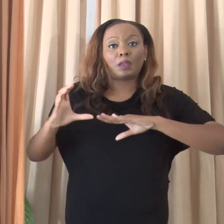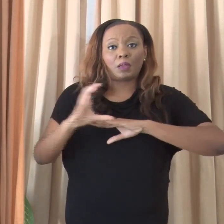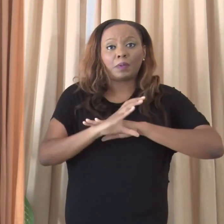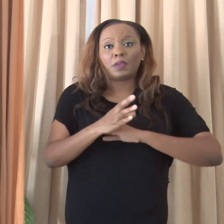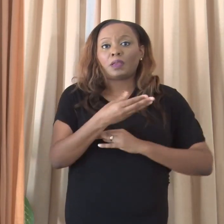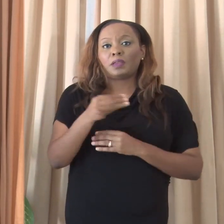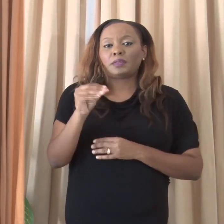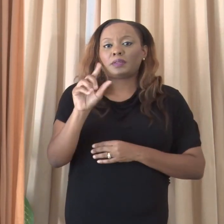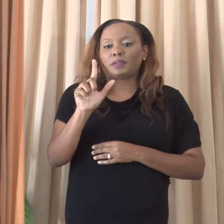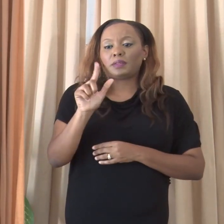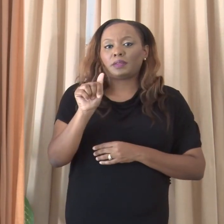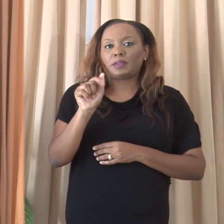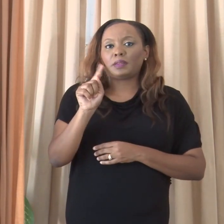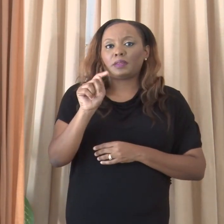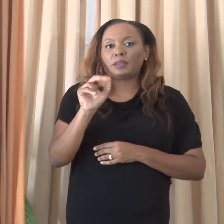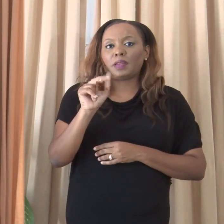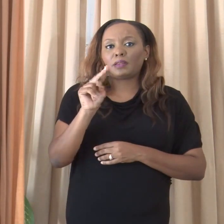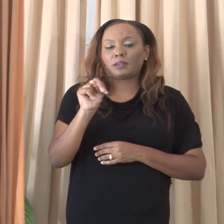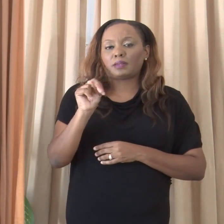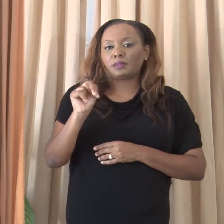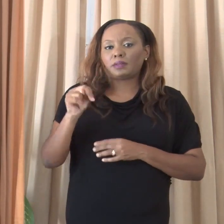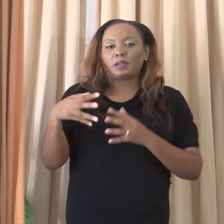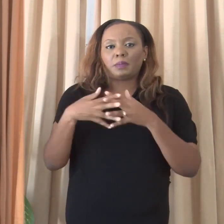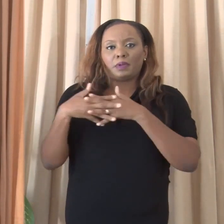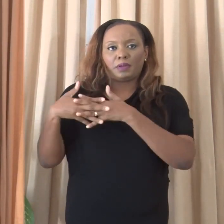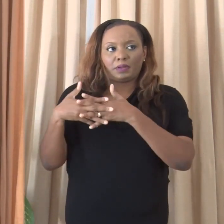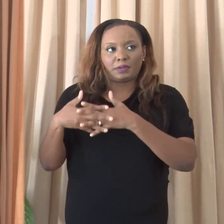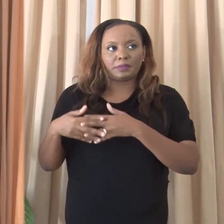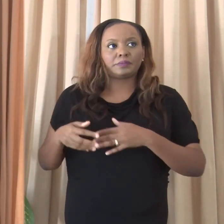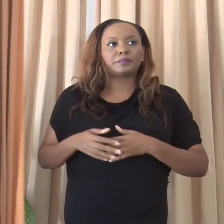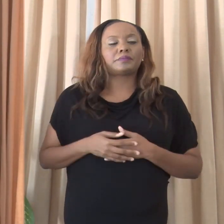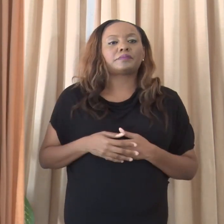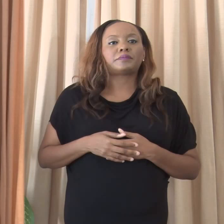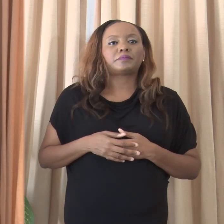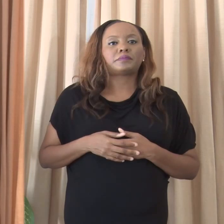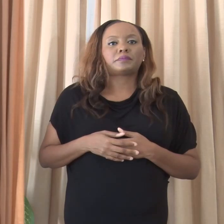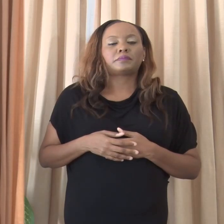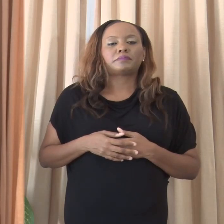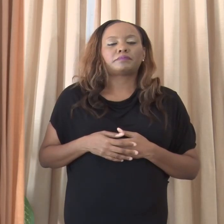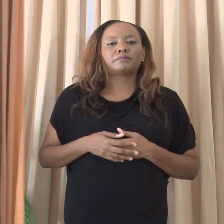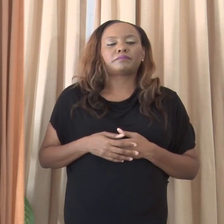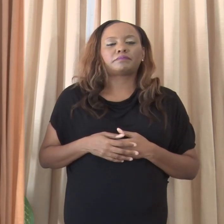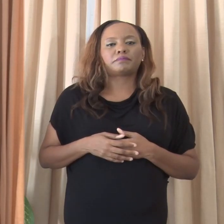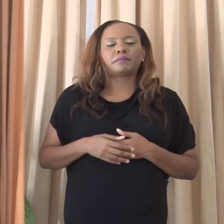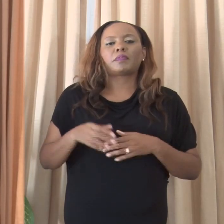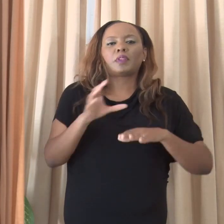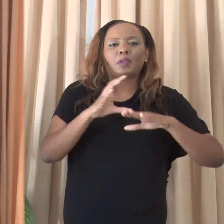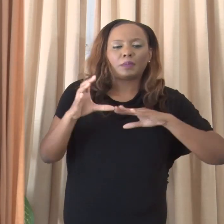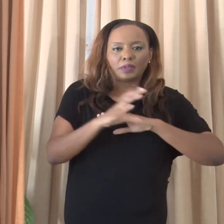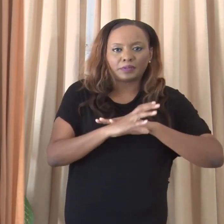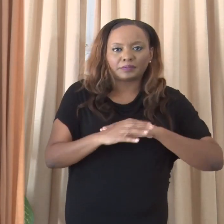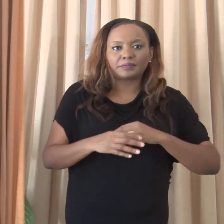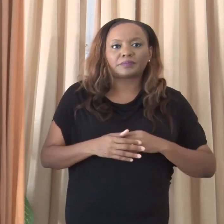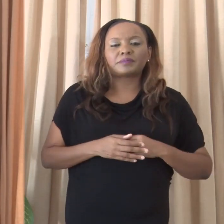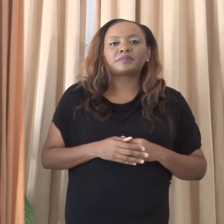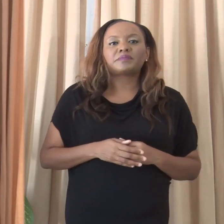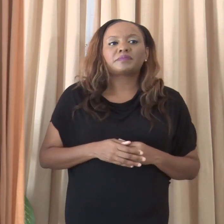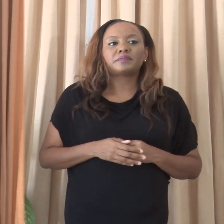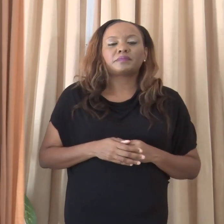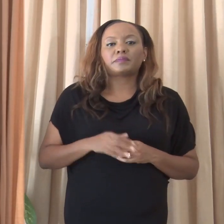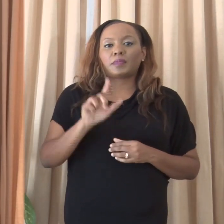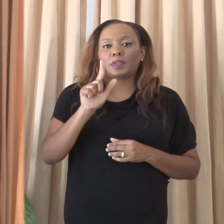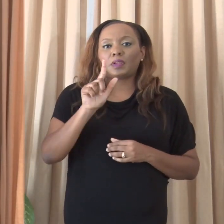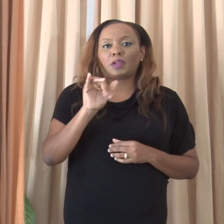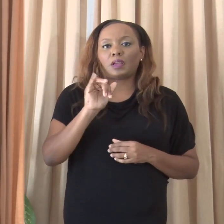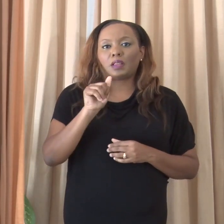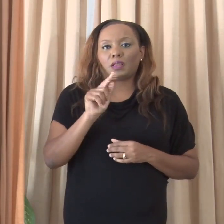America. The Caribbean and Latin America, let us deal first of all with the Caribbean. It is serviced by